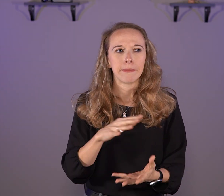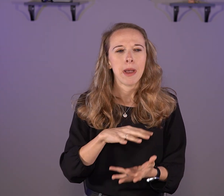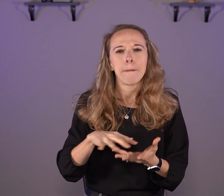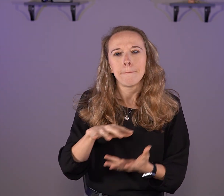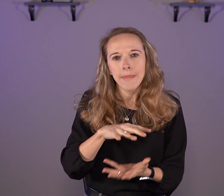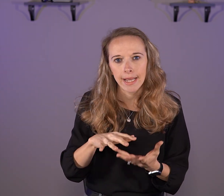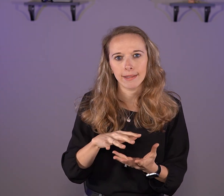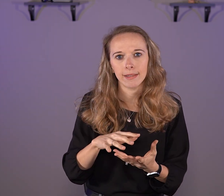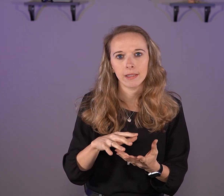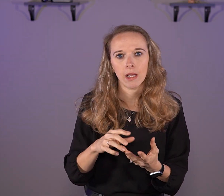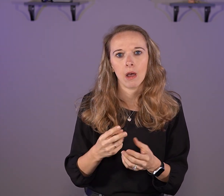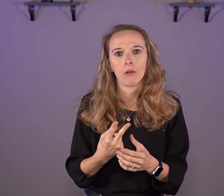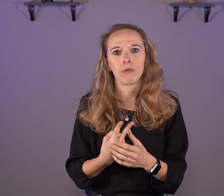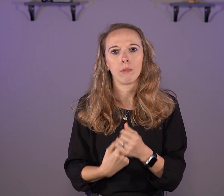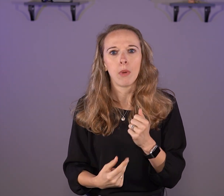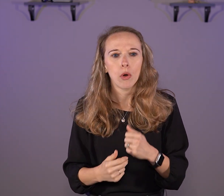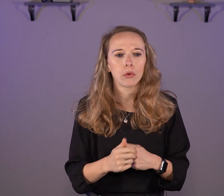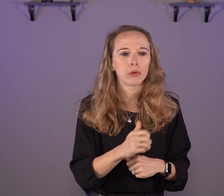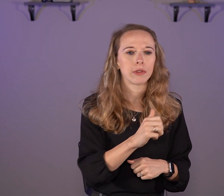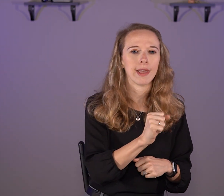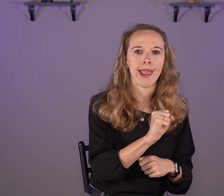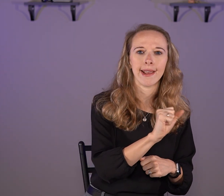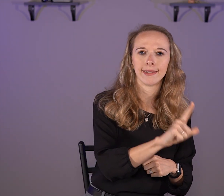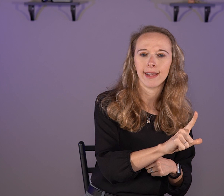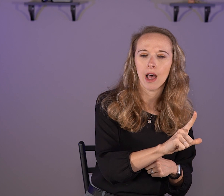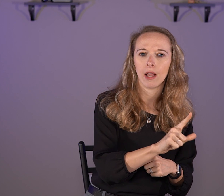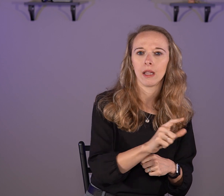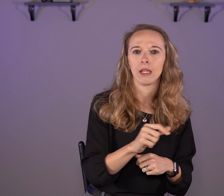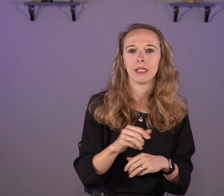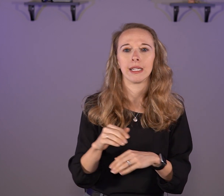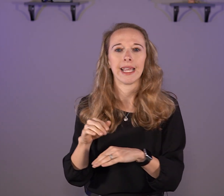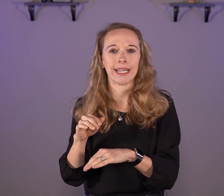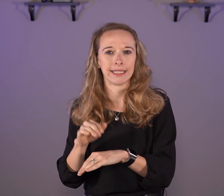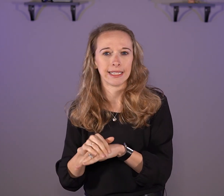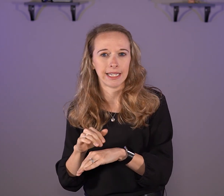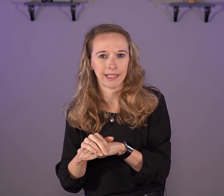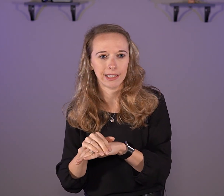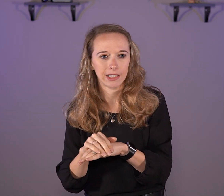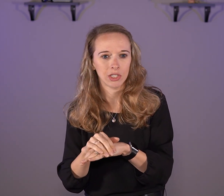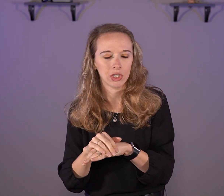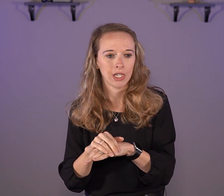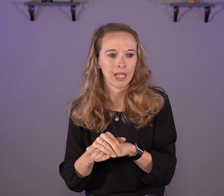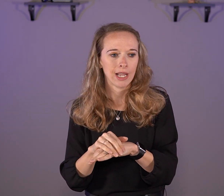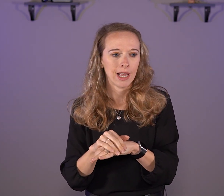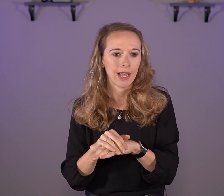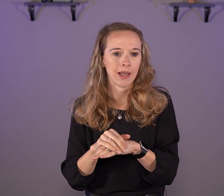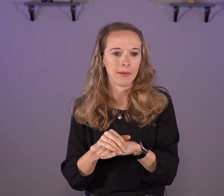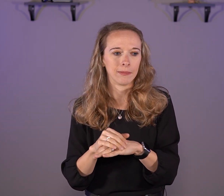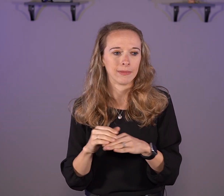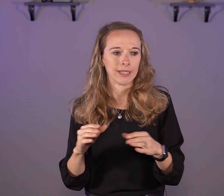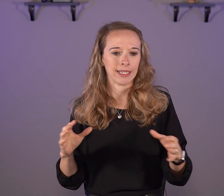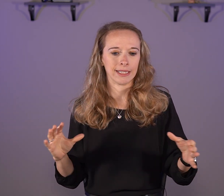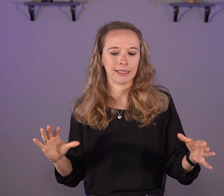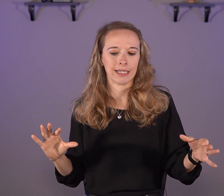a mix of both ASL and English. It kind